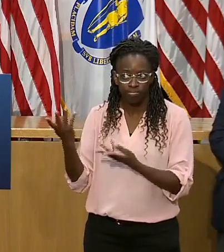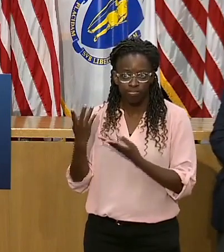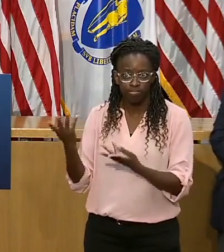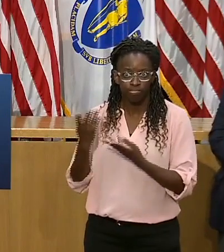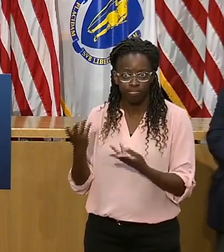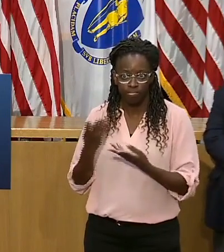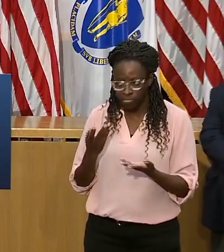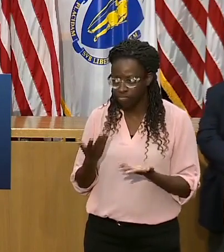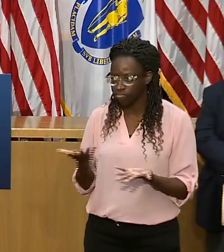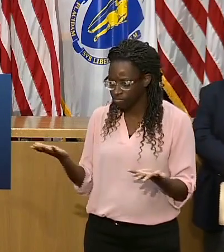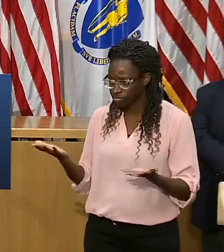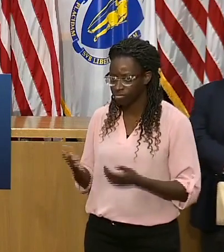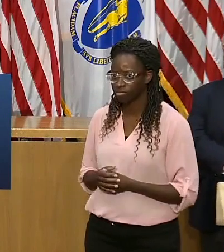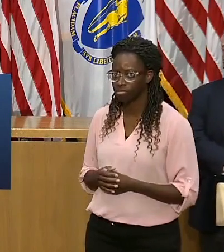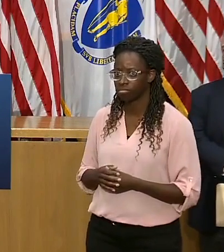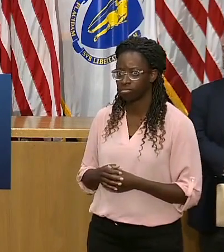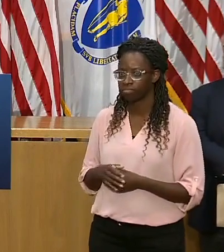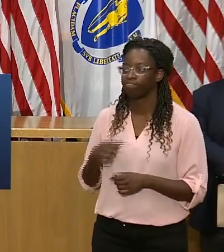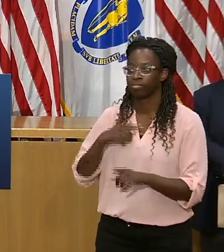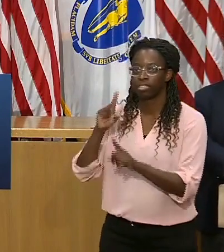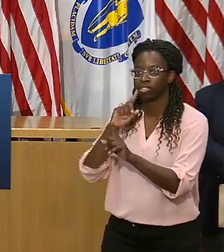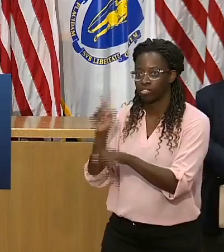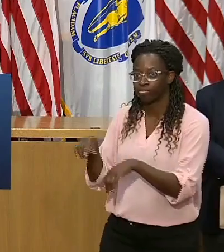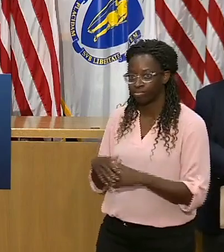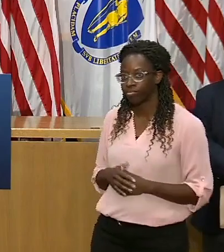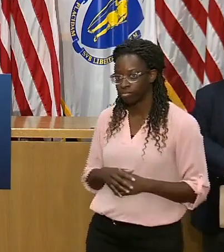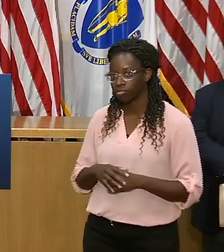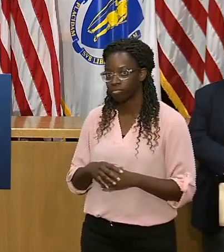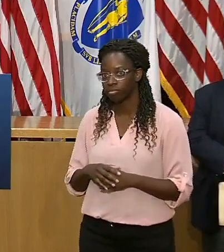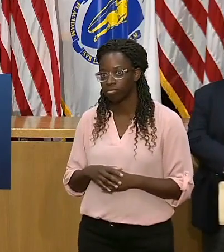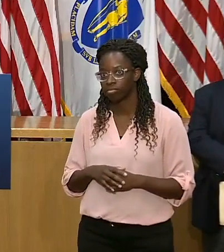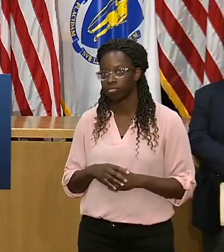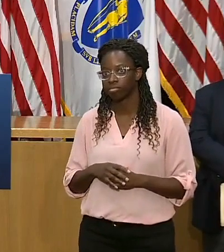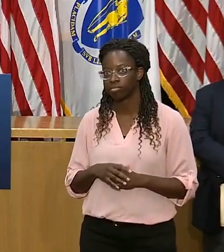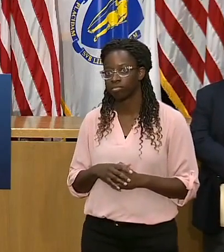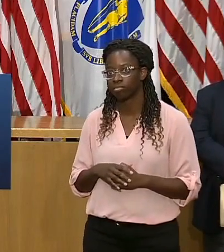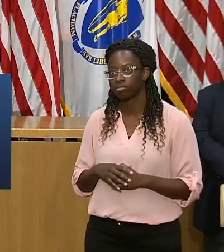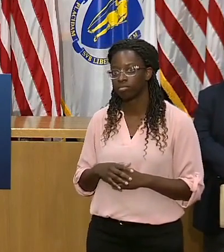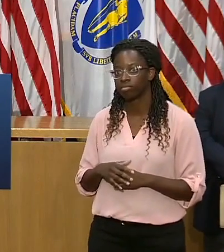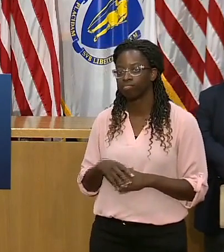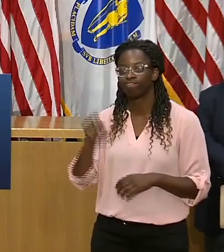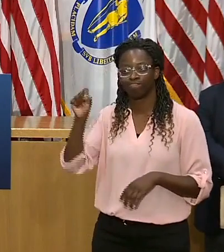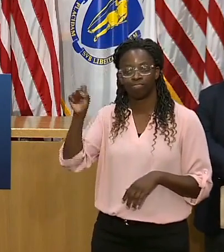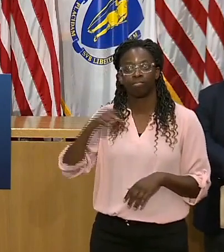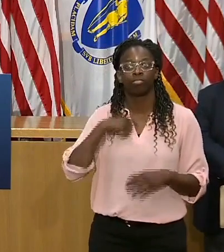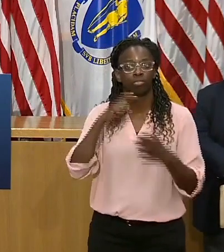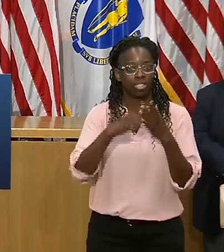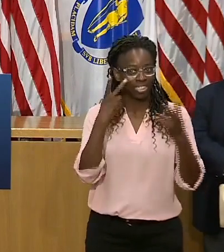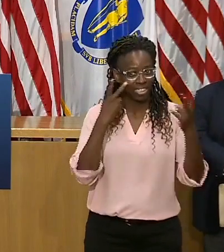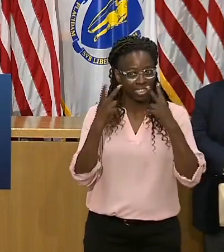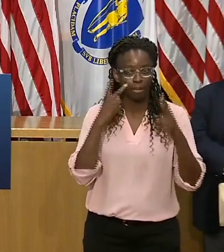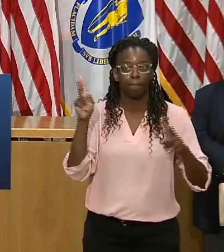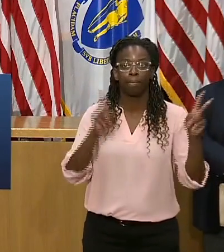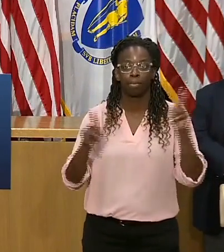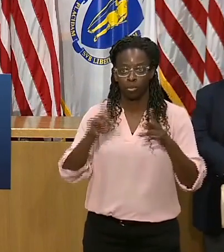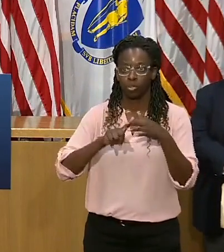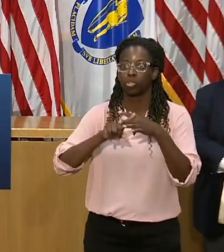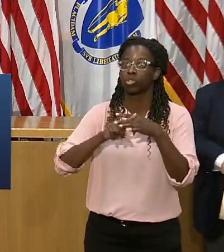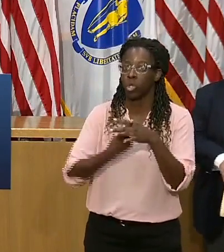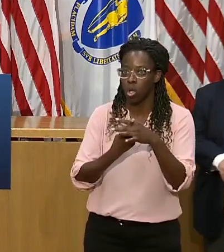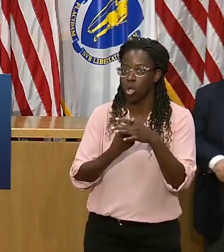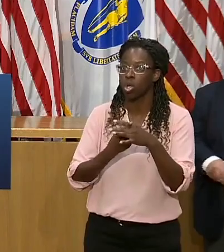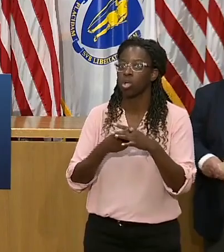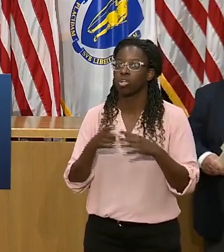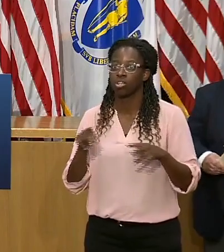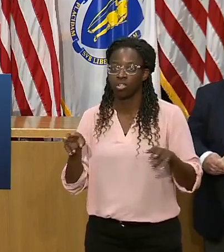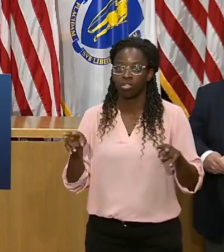downtowns around Massachusetts. And we have seen people actually return to shop at some of the places they used to shop